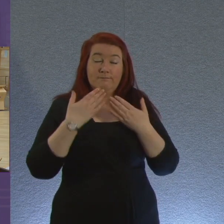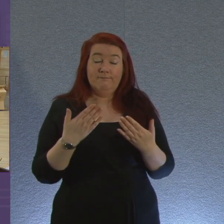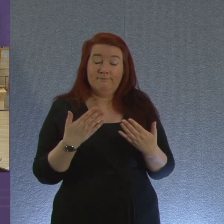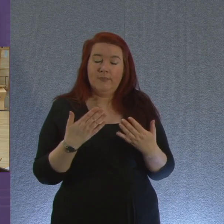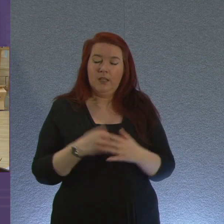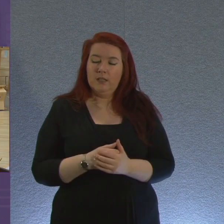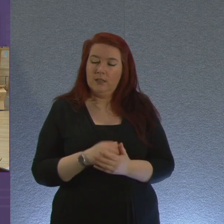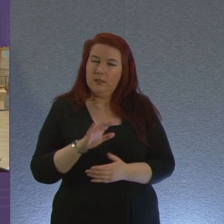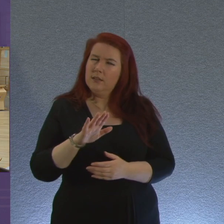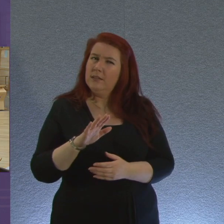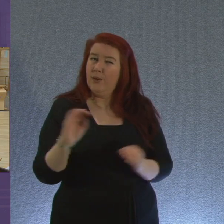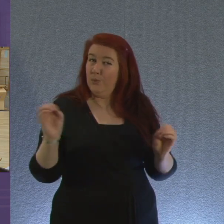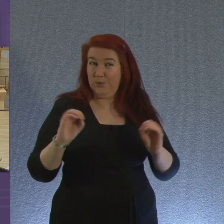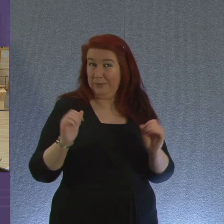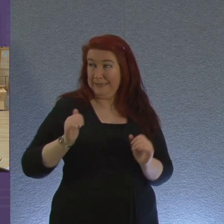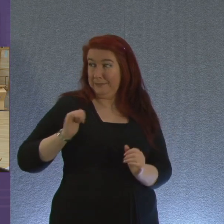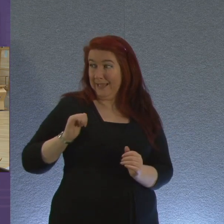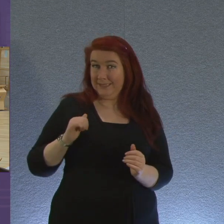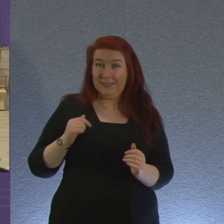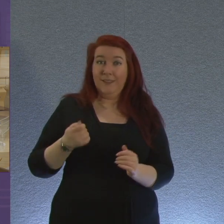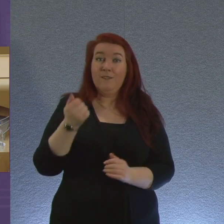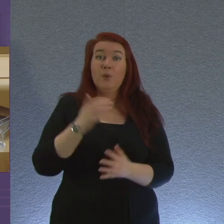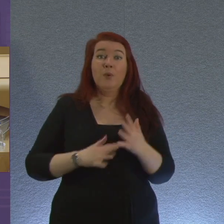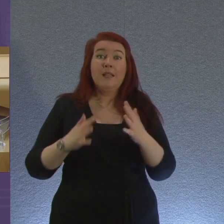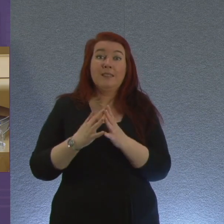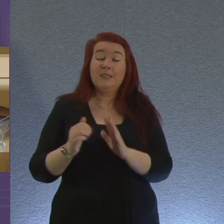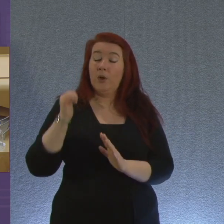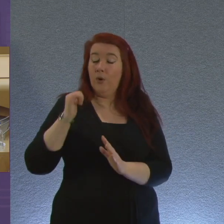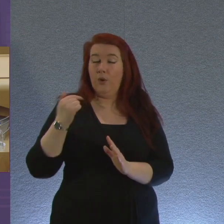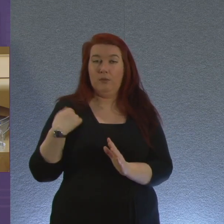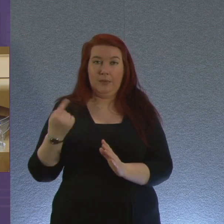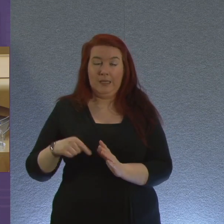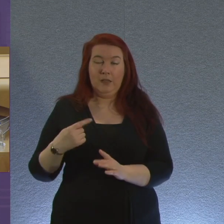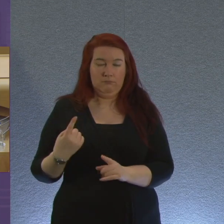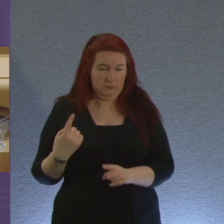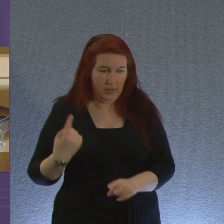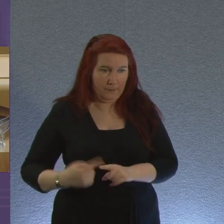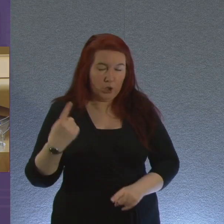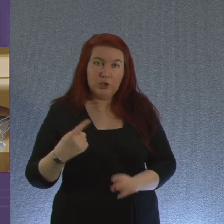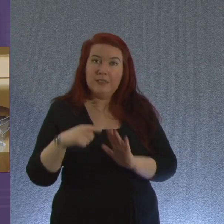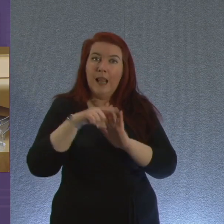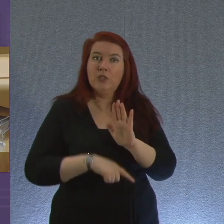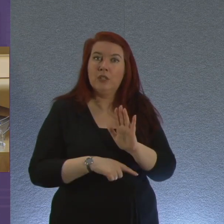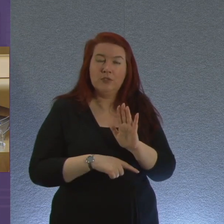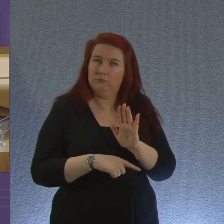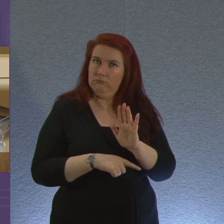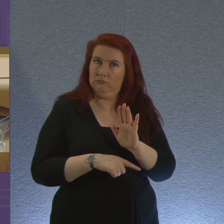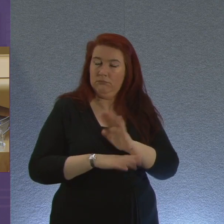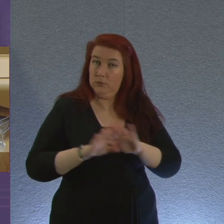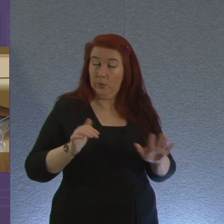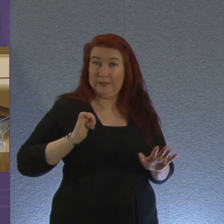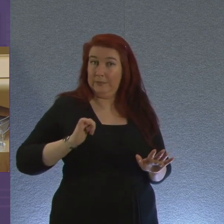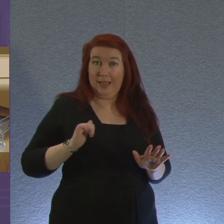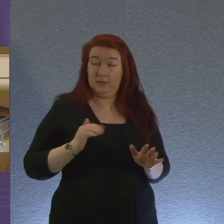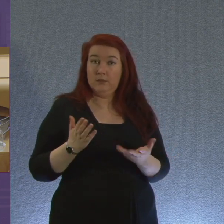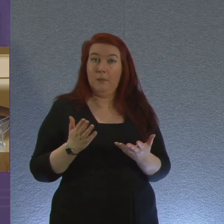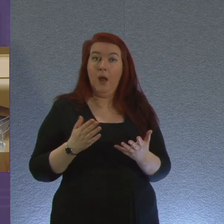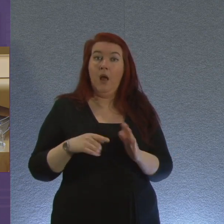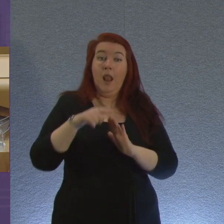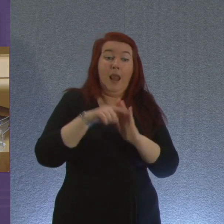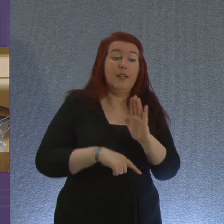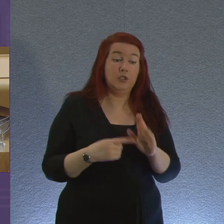weeks ago that we would be sitting here dealing with what is genuinely emergency legislation with far-reaching consequences for